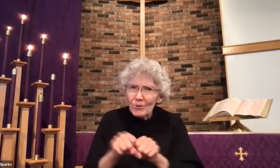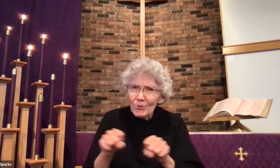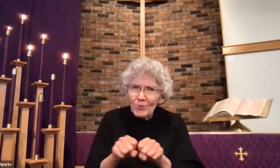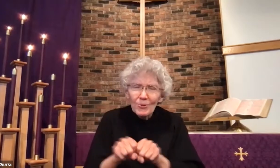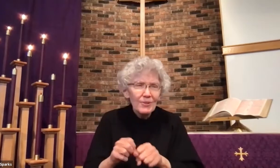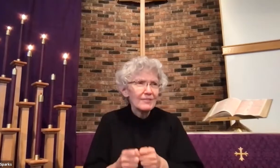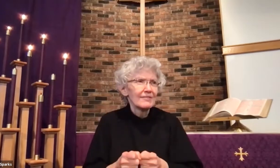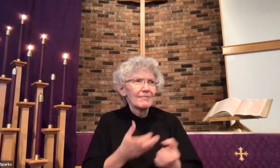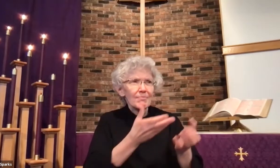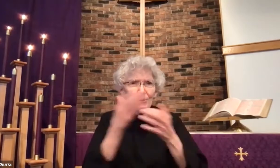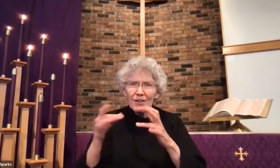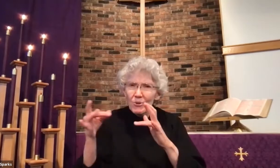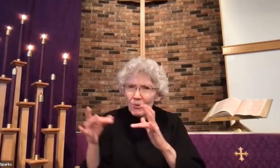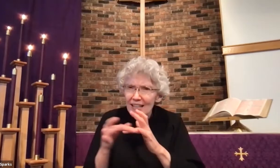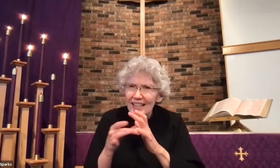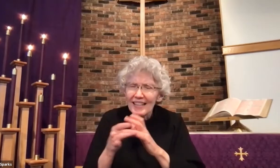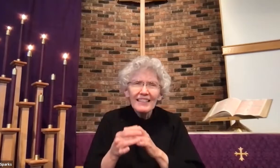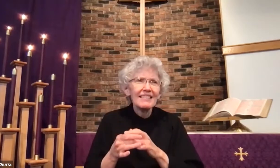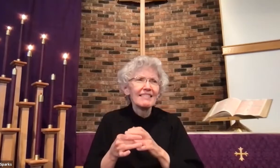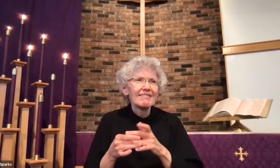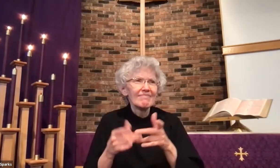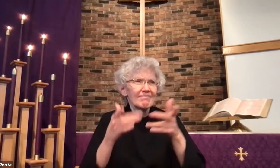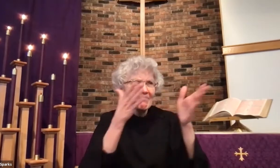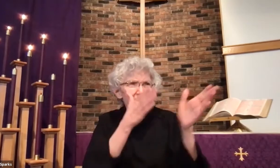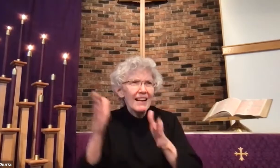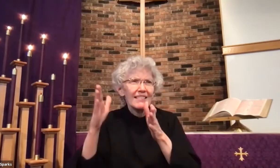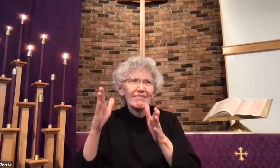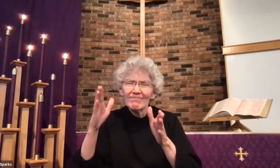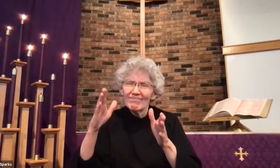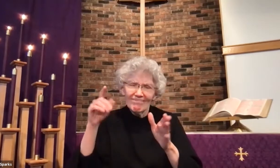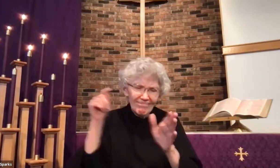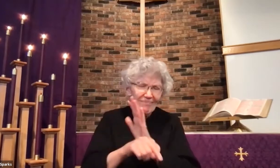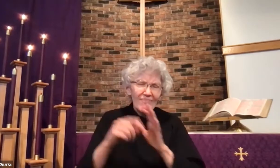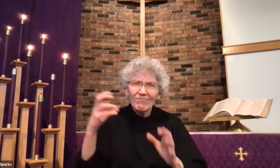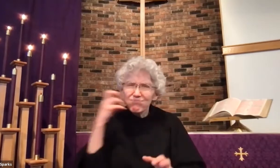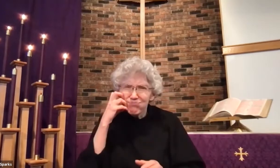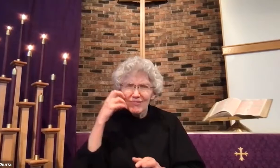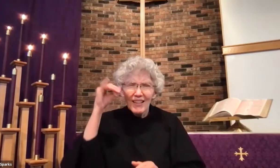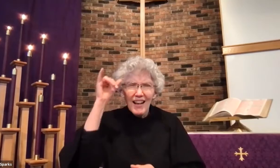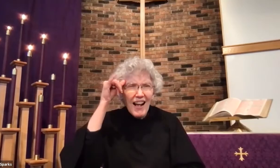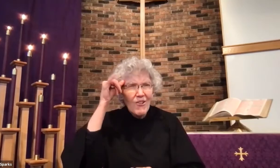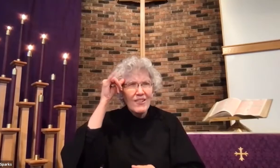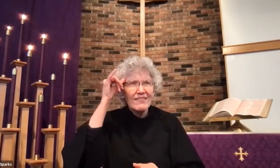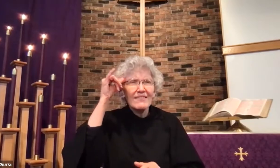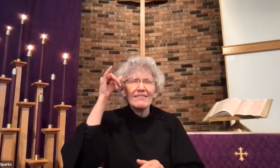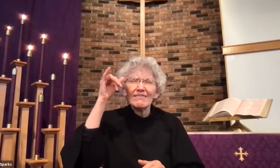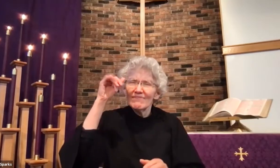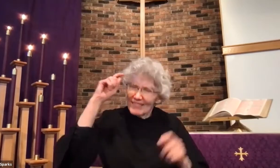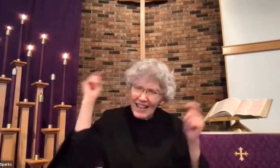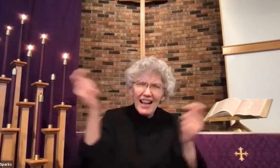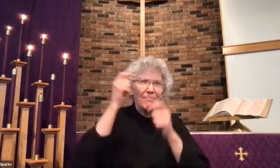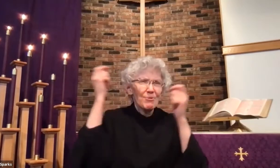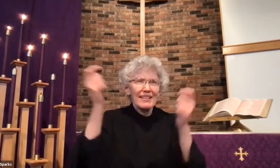him, and also a ring on his finger and good sandals on his feet, and bring our best calf and kill it so that we